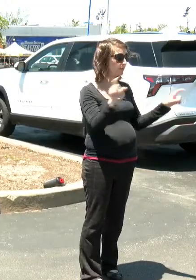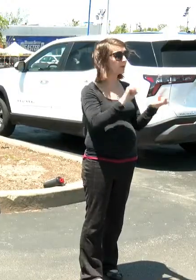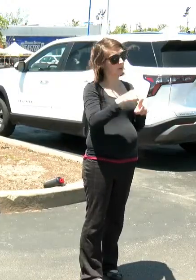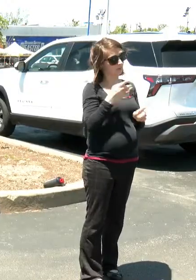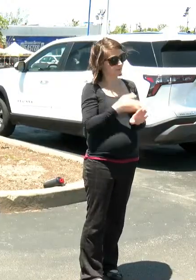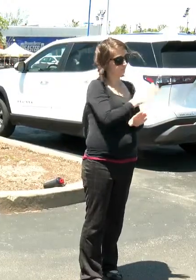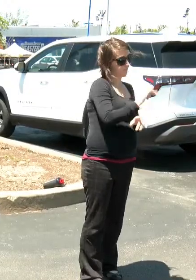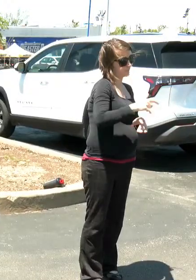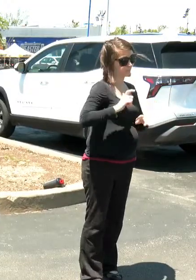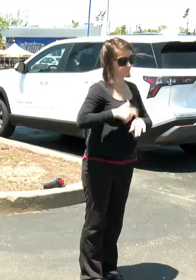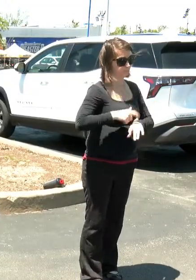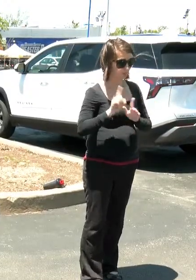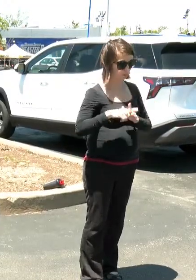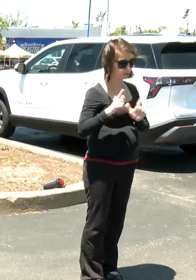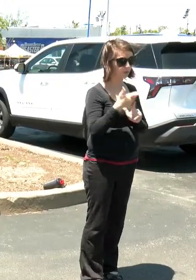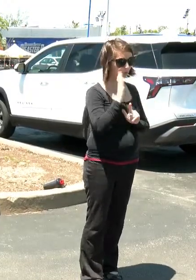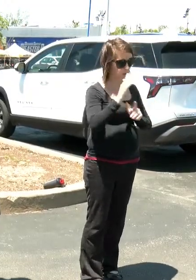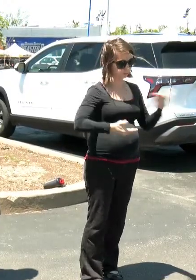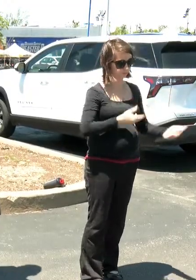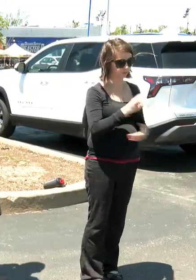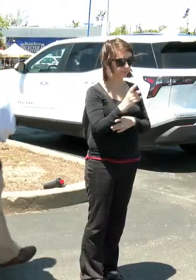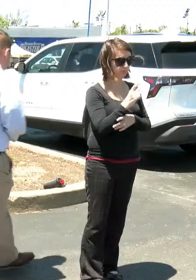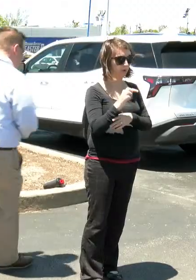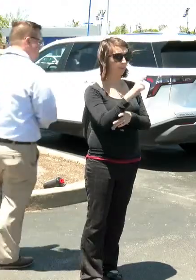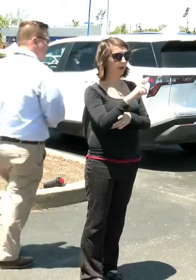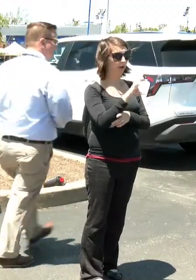will introduce Mayor Kara Spencer.